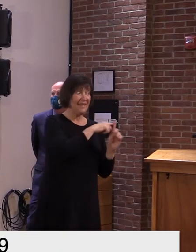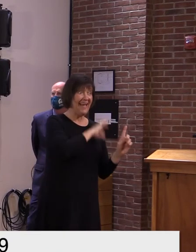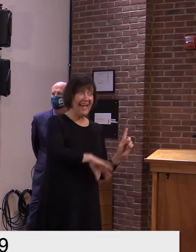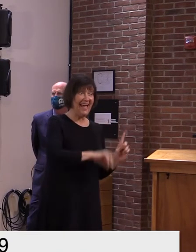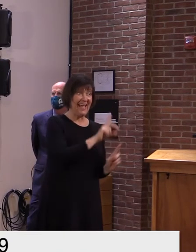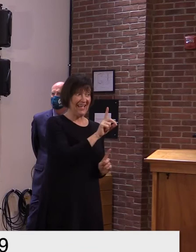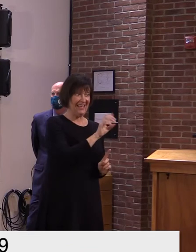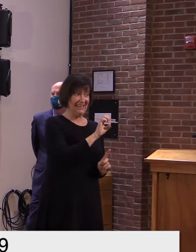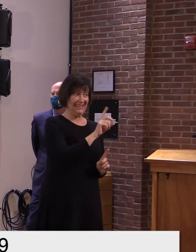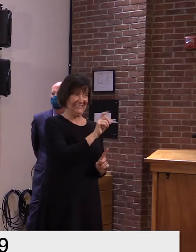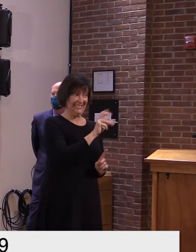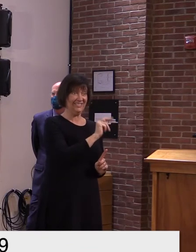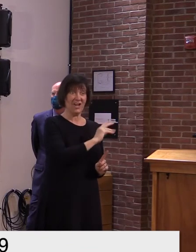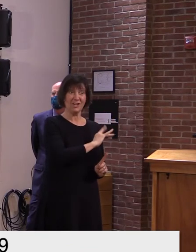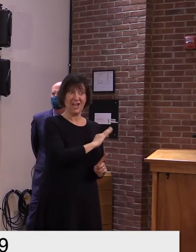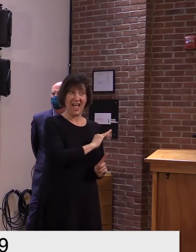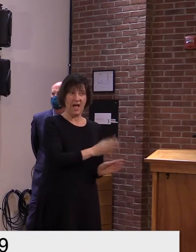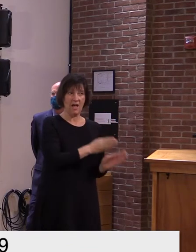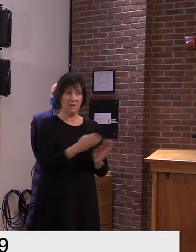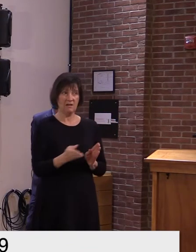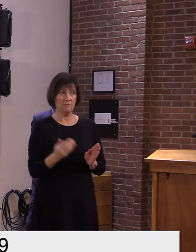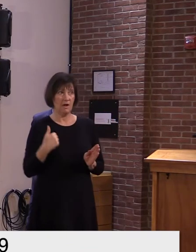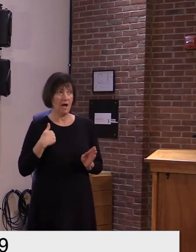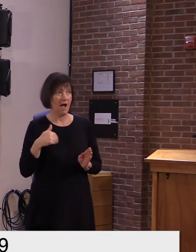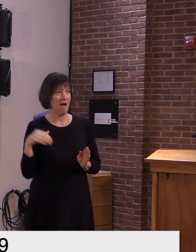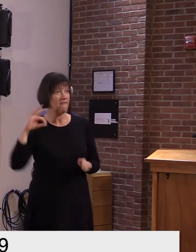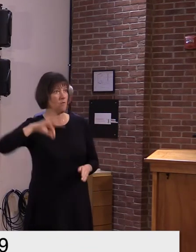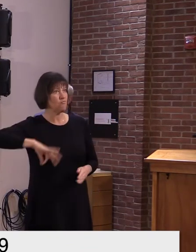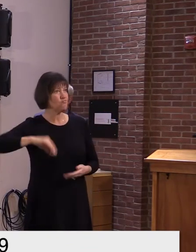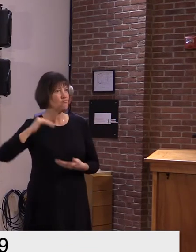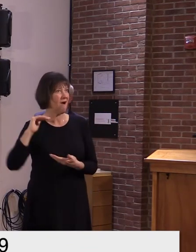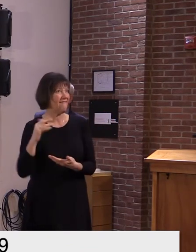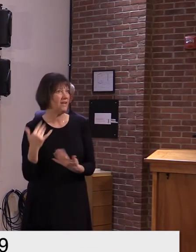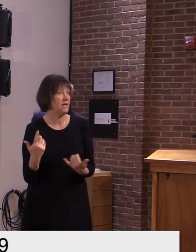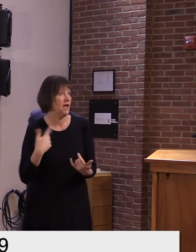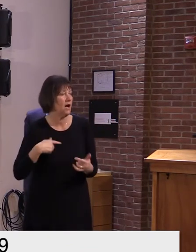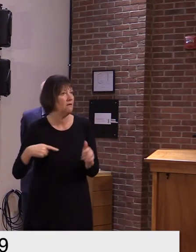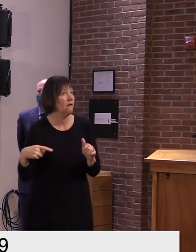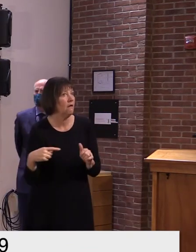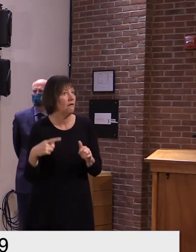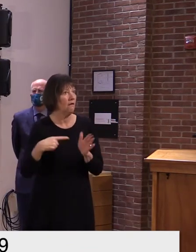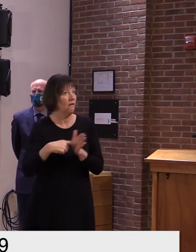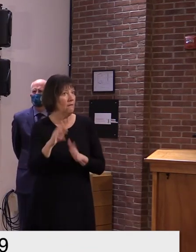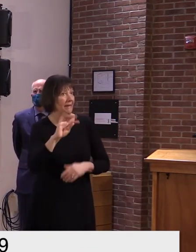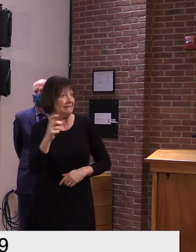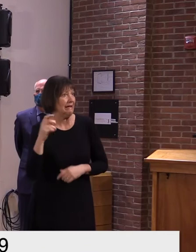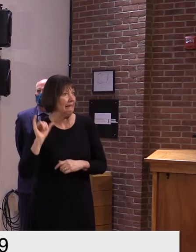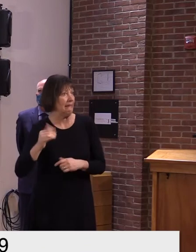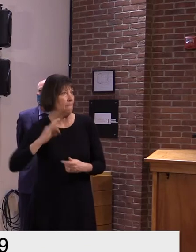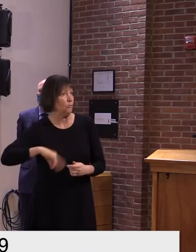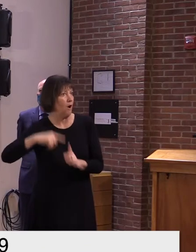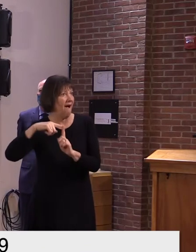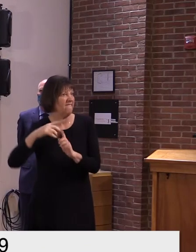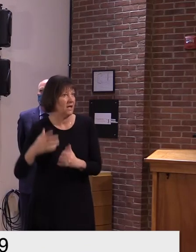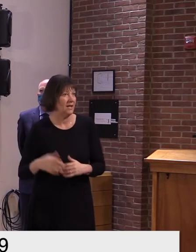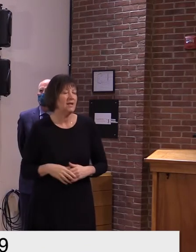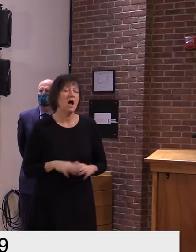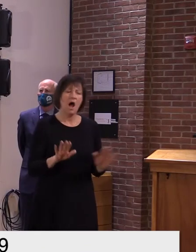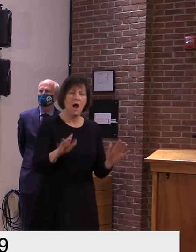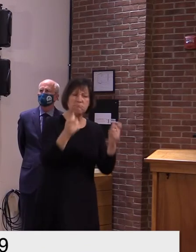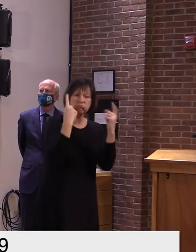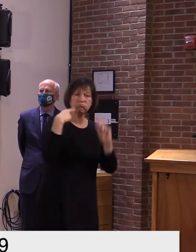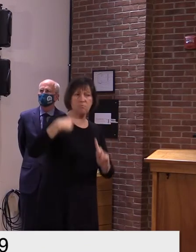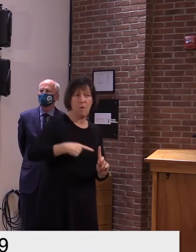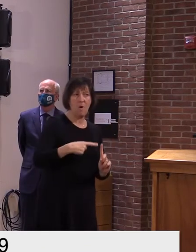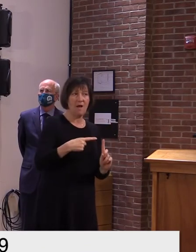leaves you with a profit you weren't expecting on the other. Yeah, No, I understand the issue. We'll just have to get it